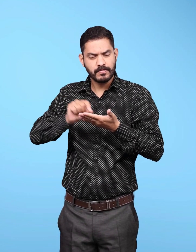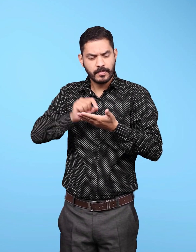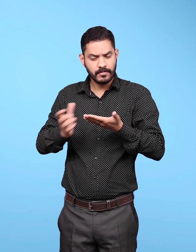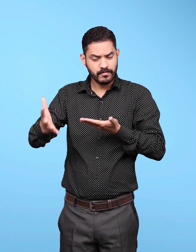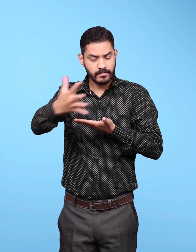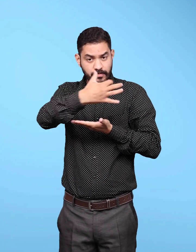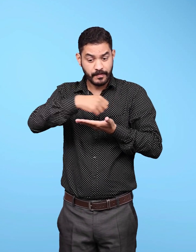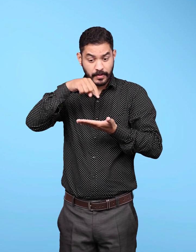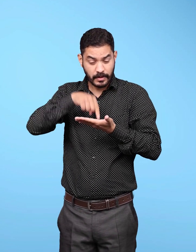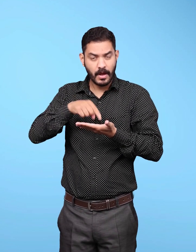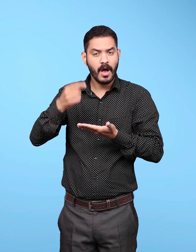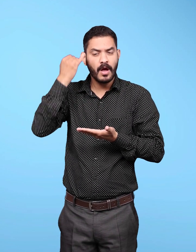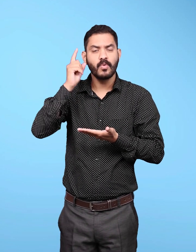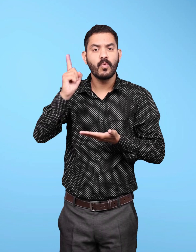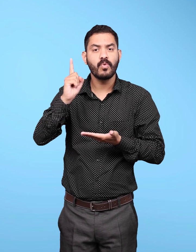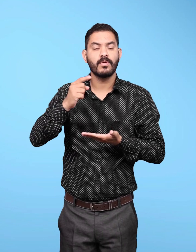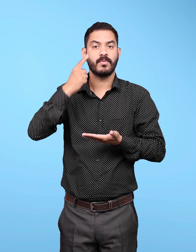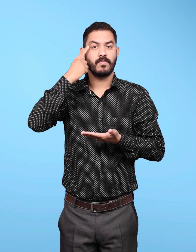preserved by Buddhist monks.